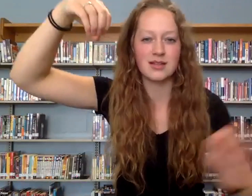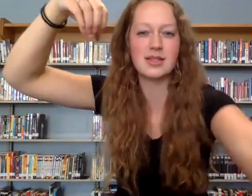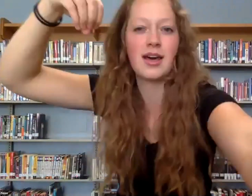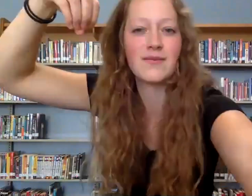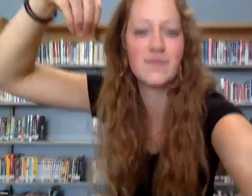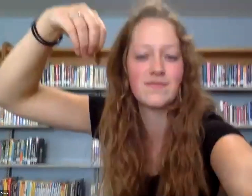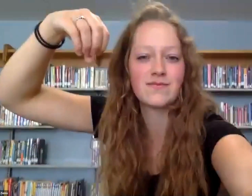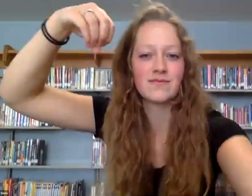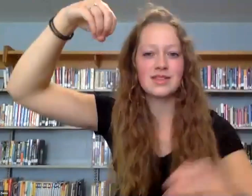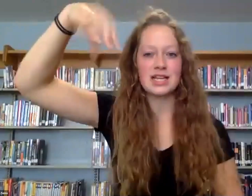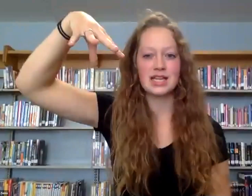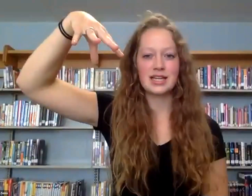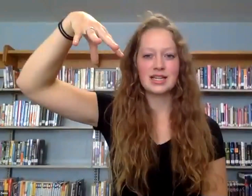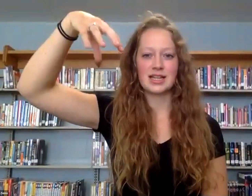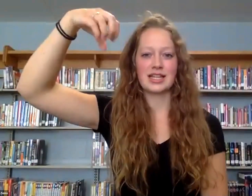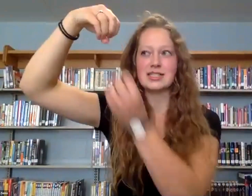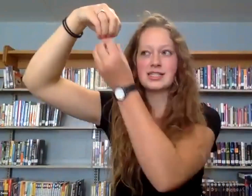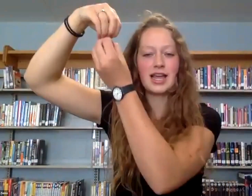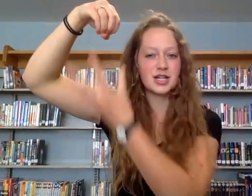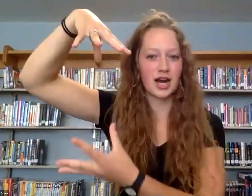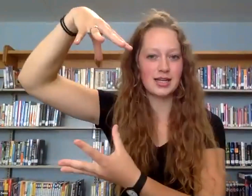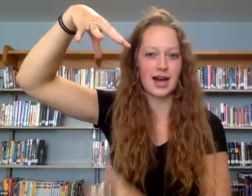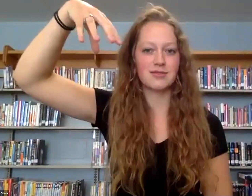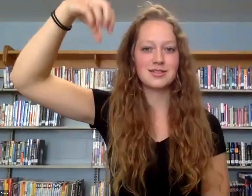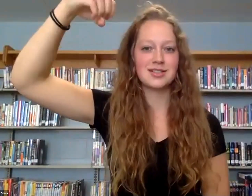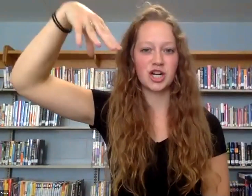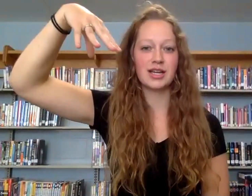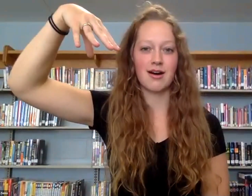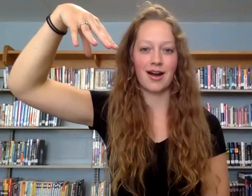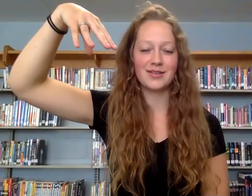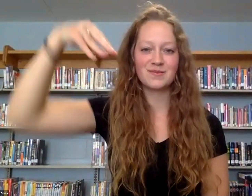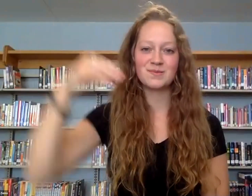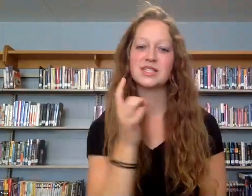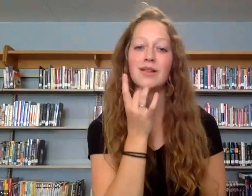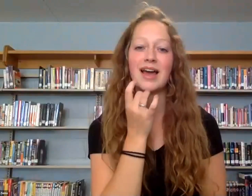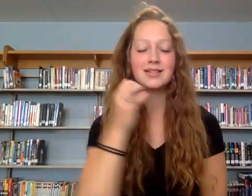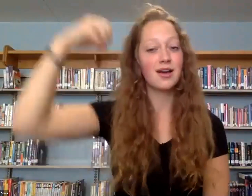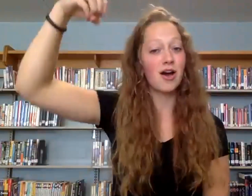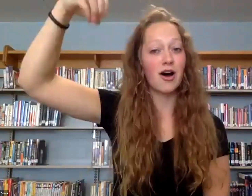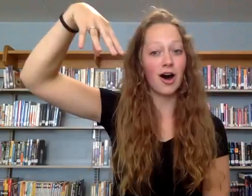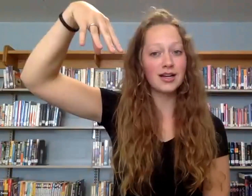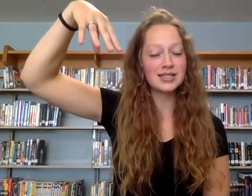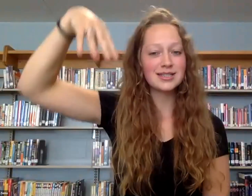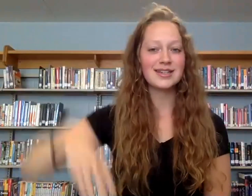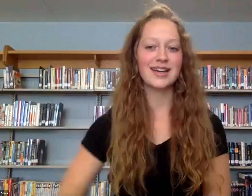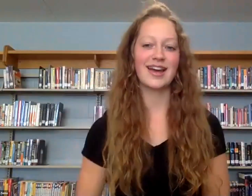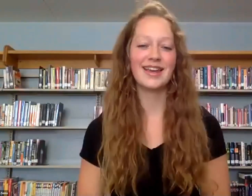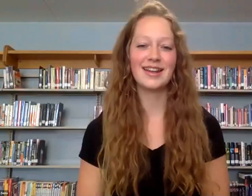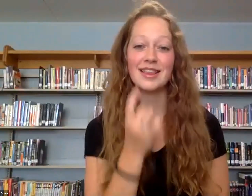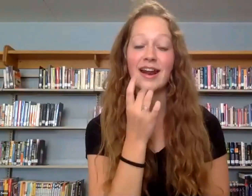that? Like this is the light shining down. You're turning it on. So light on. And then light